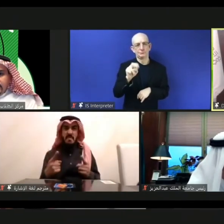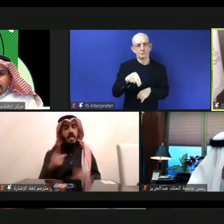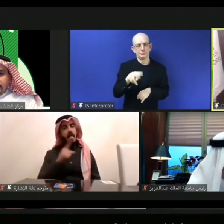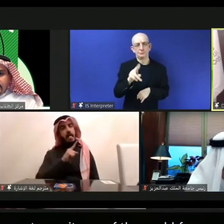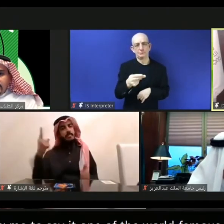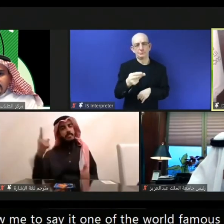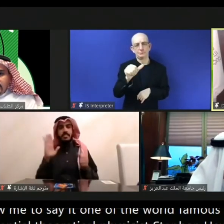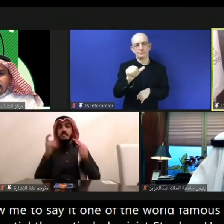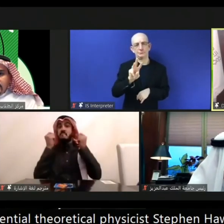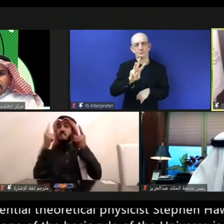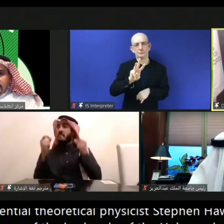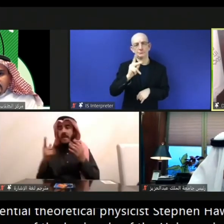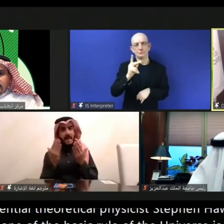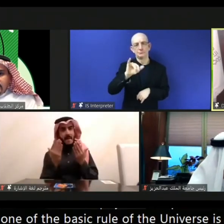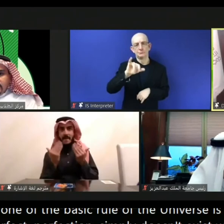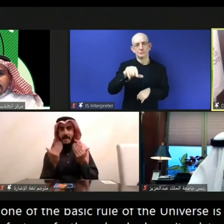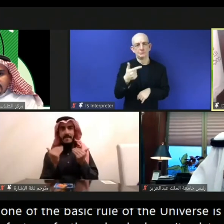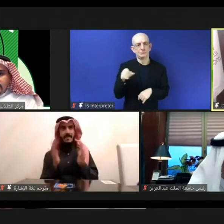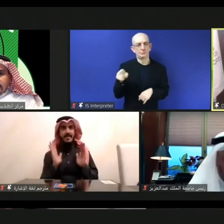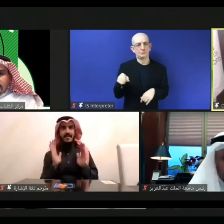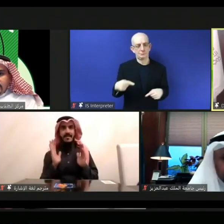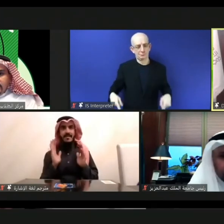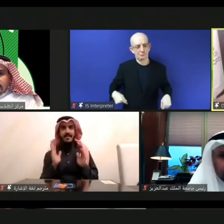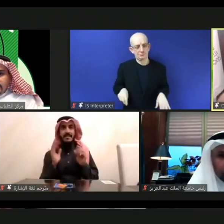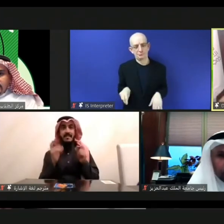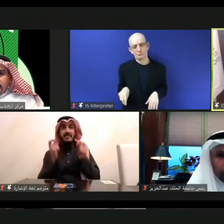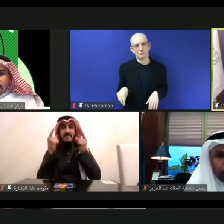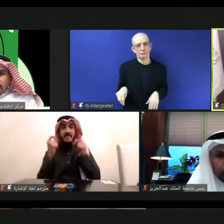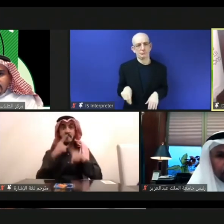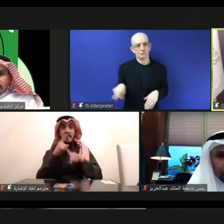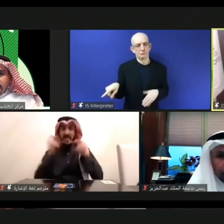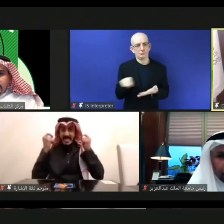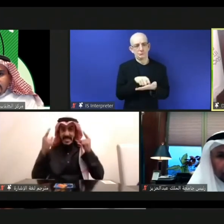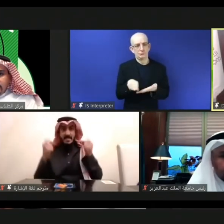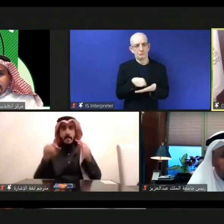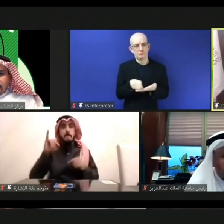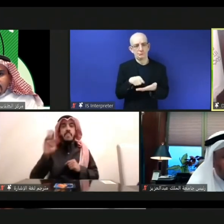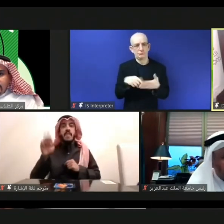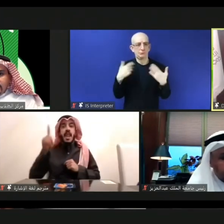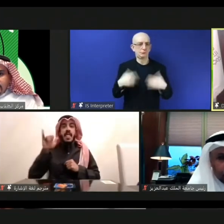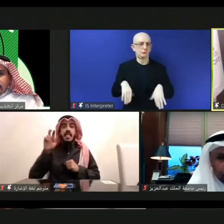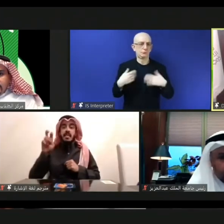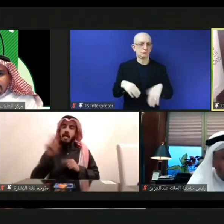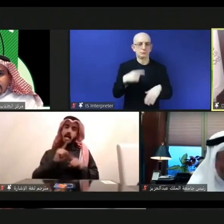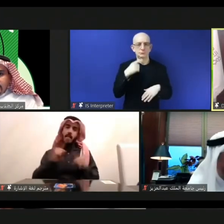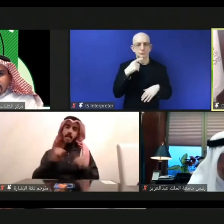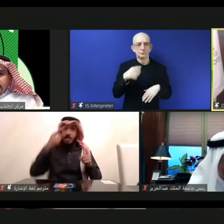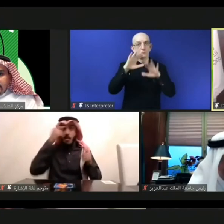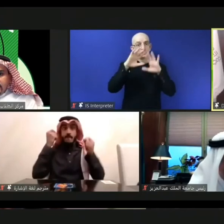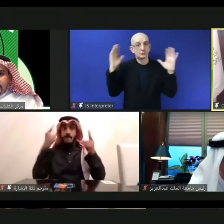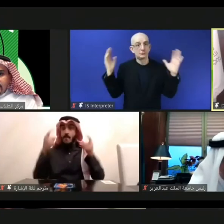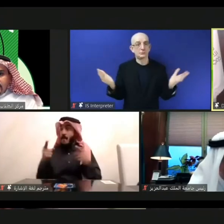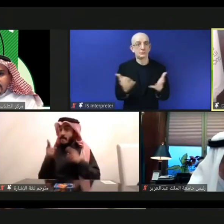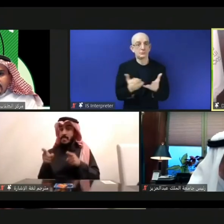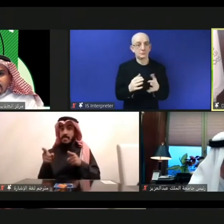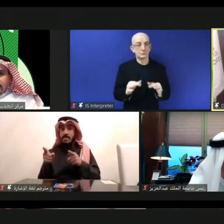exist. Without imperfection, neither you nor I would exist. We, the authority